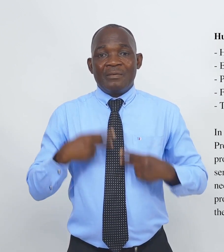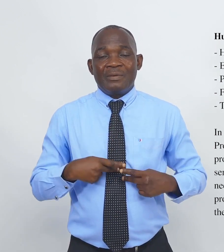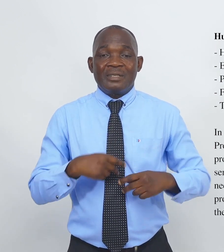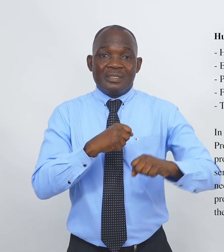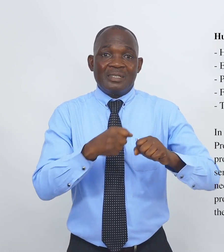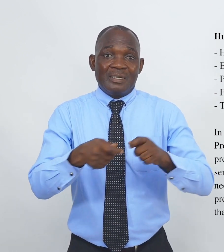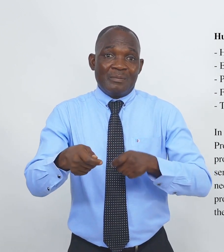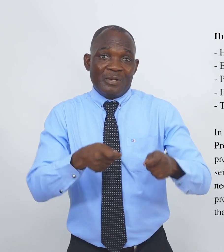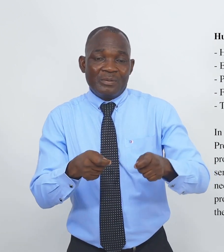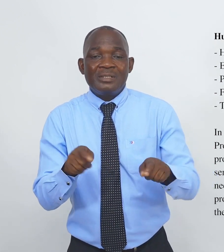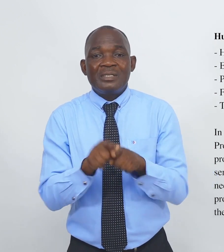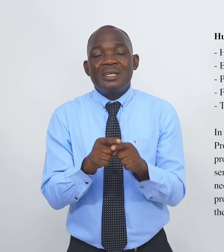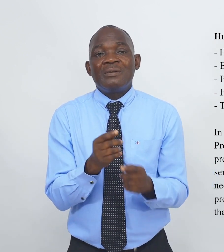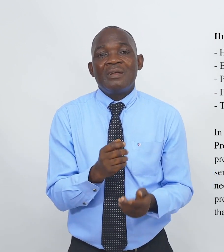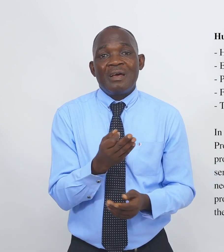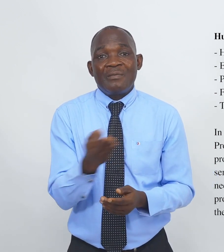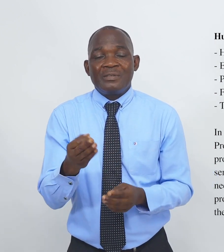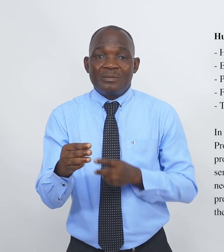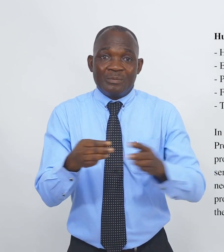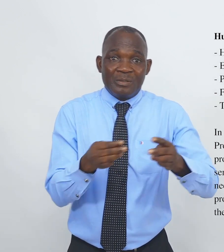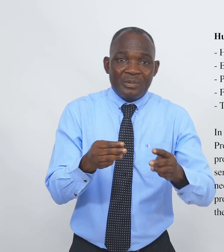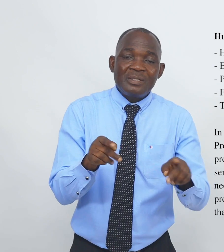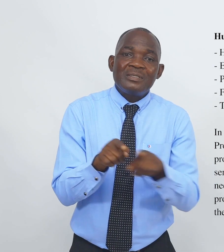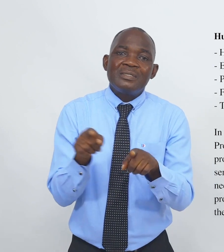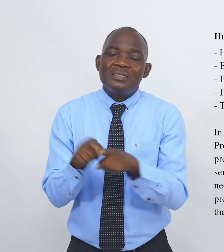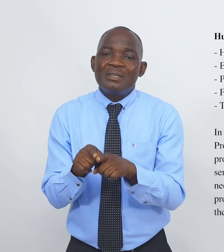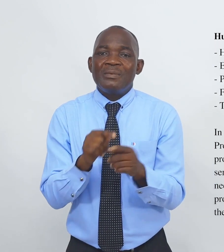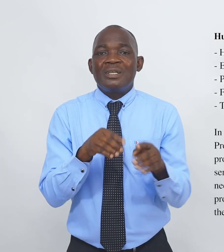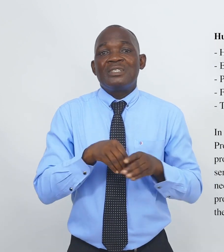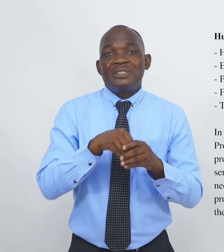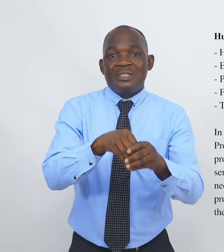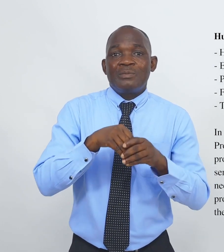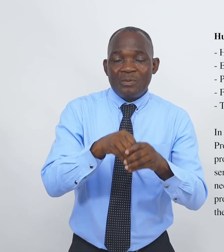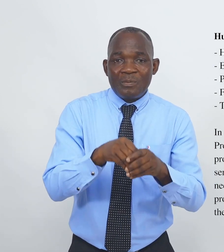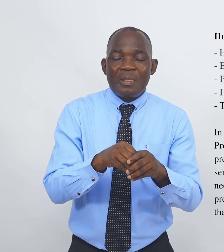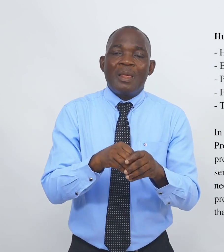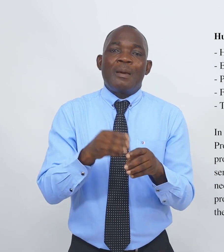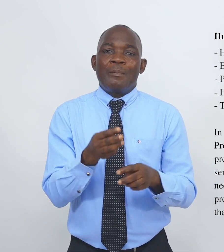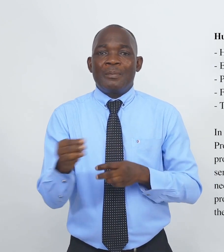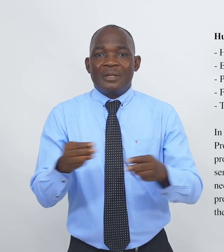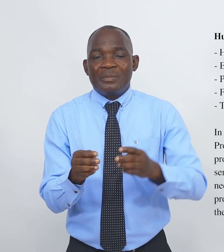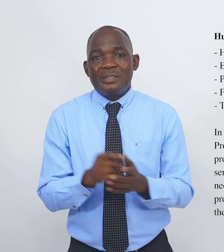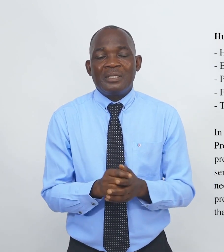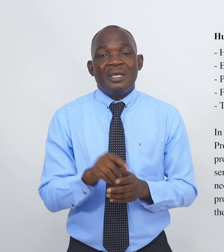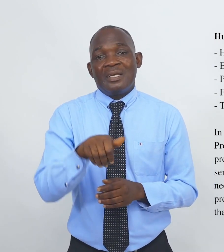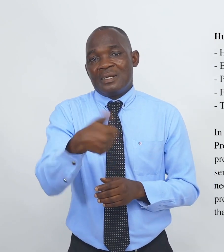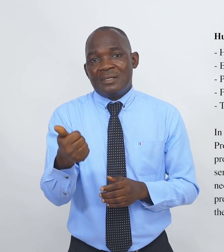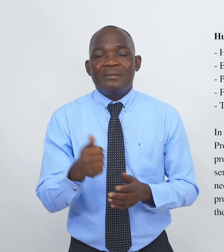management; facilities management; and transport or fleet management, etc. In